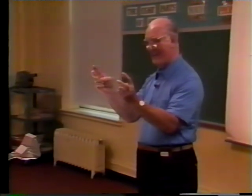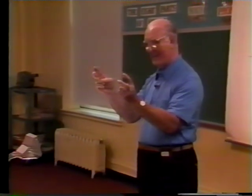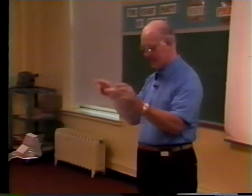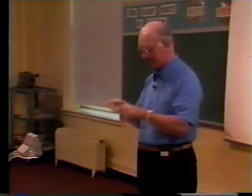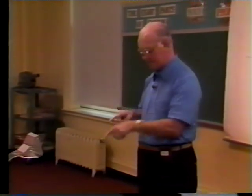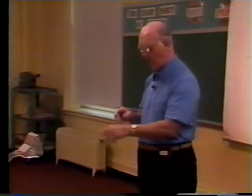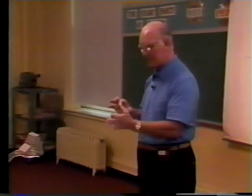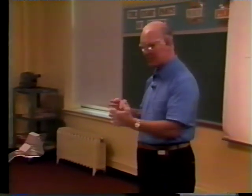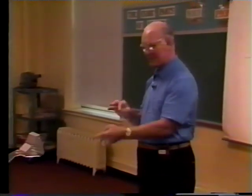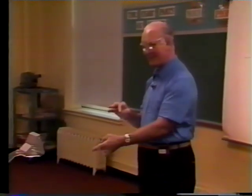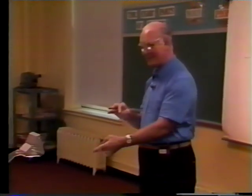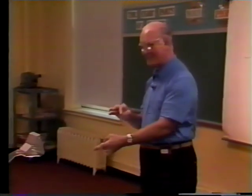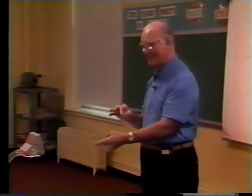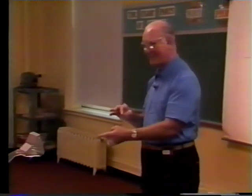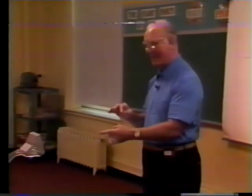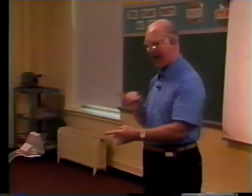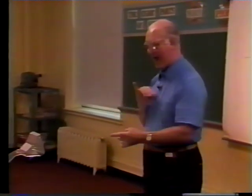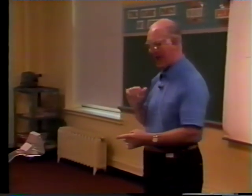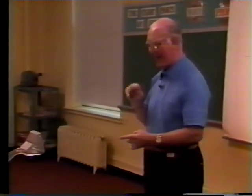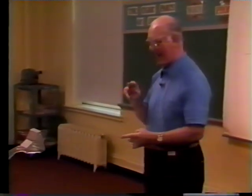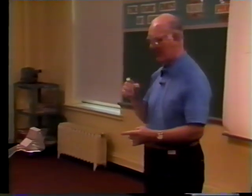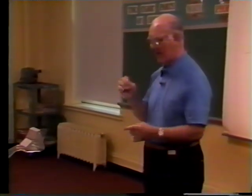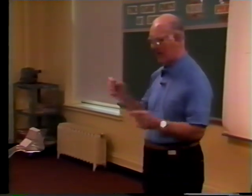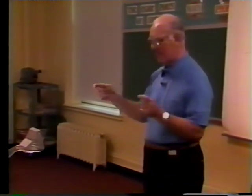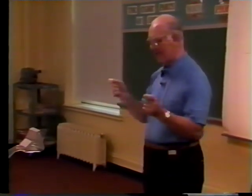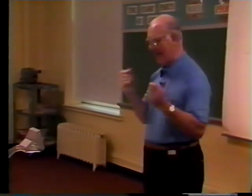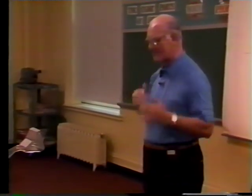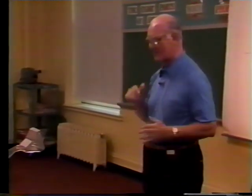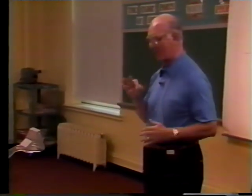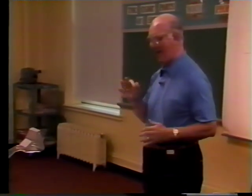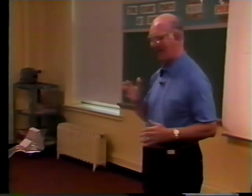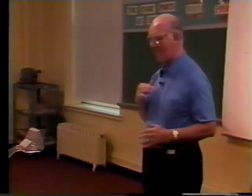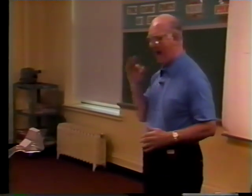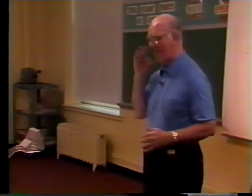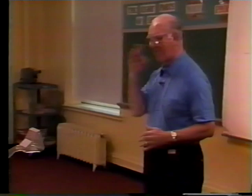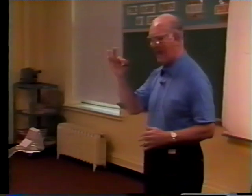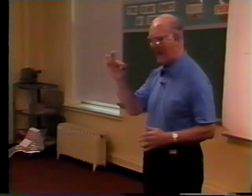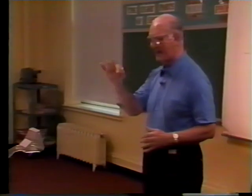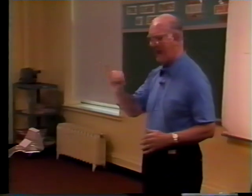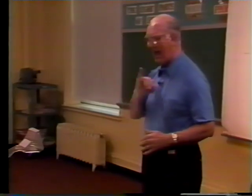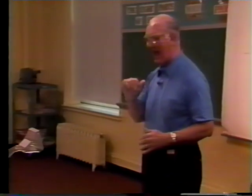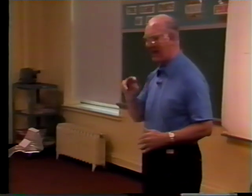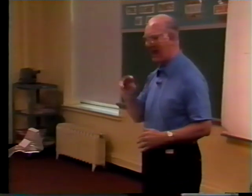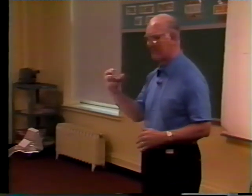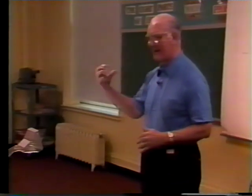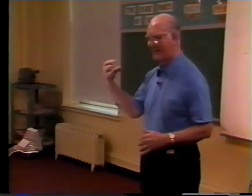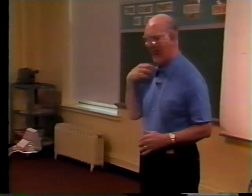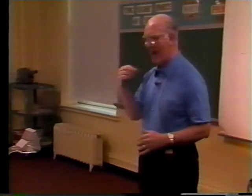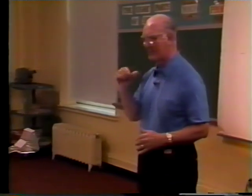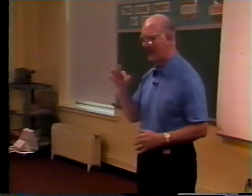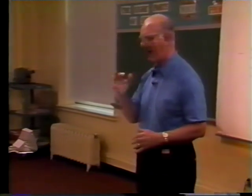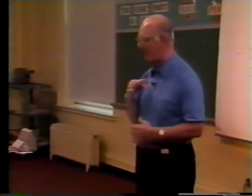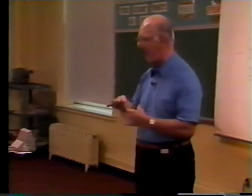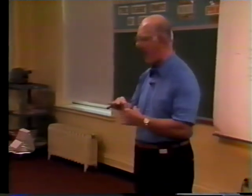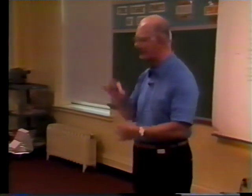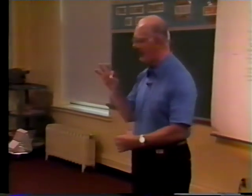And then goes with this. I am the master of my fate. I am the captain of my